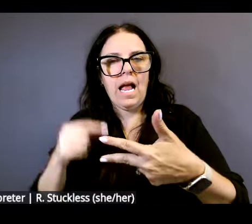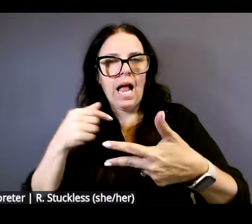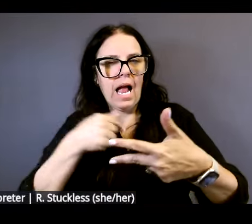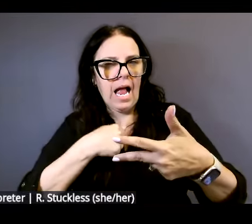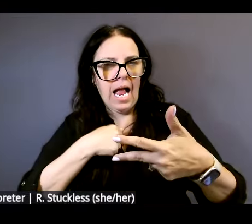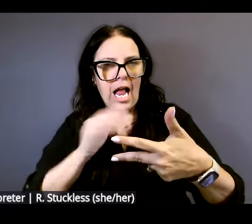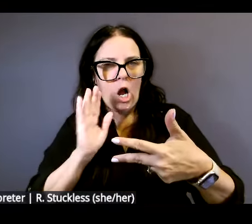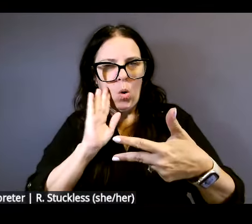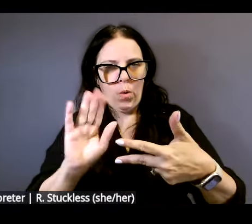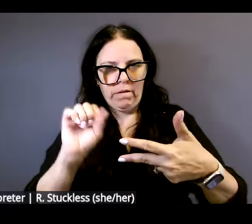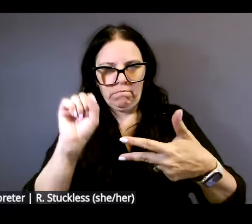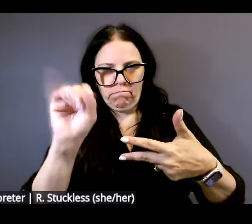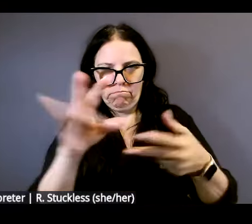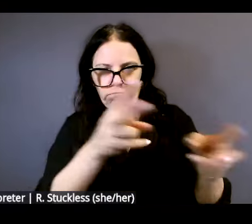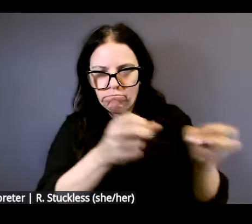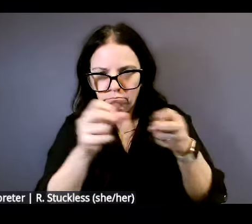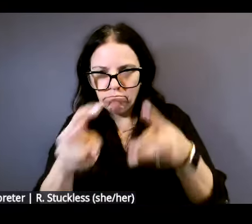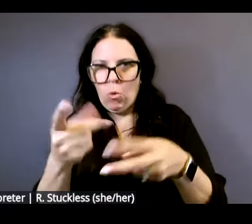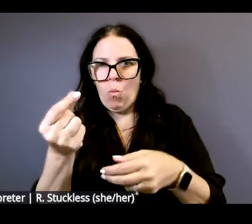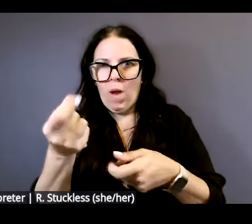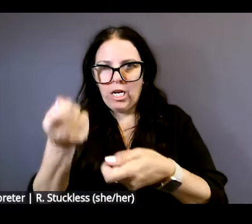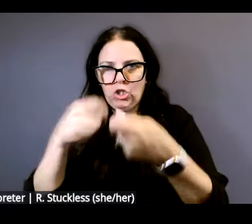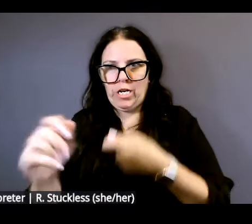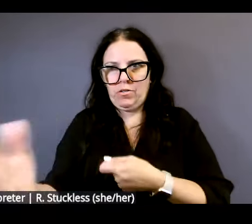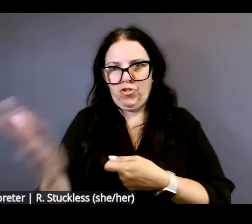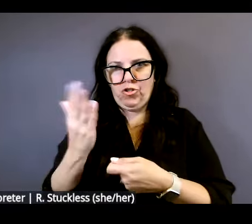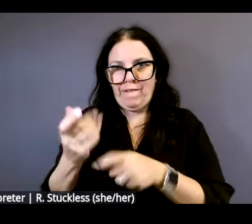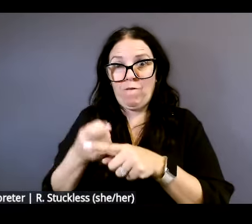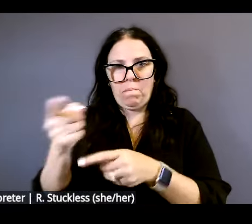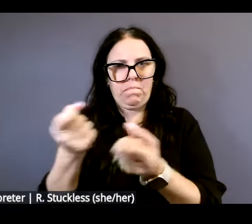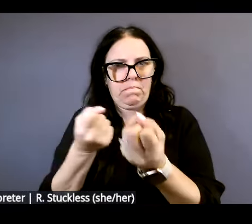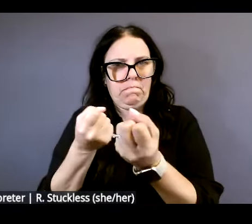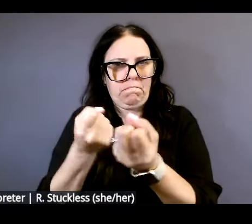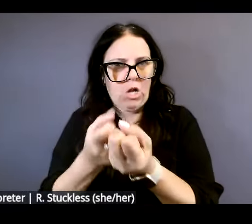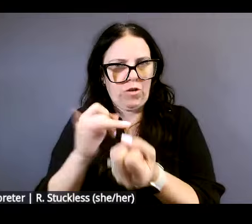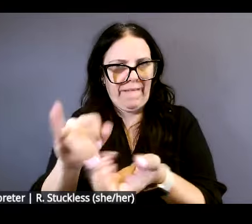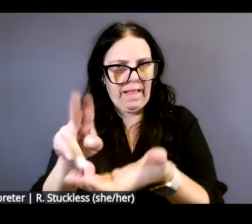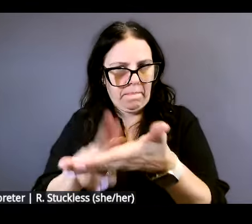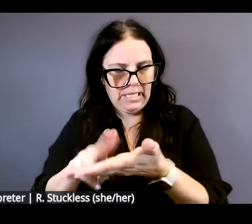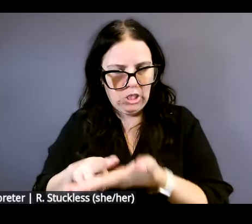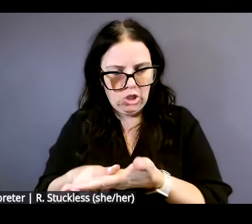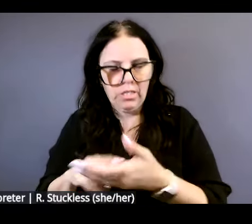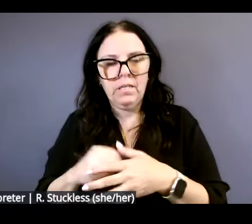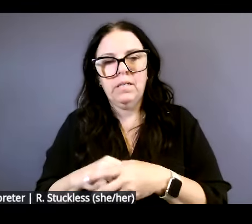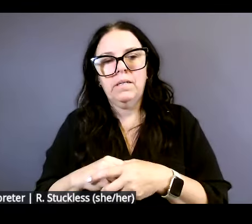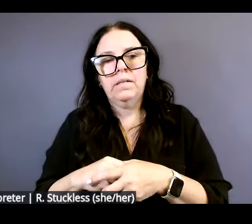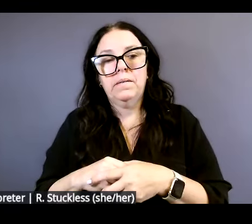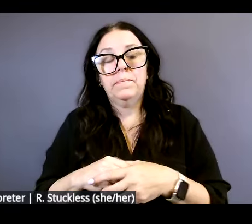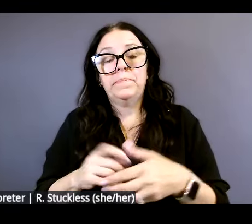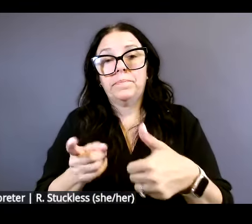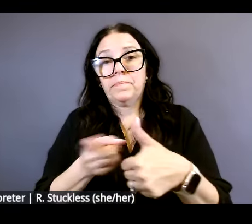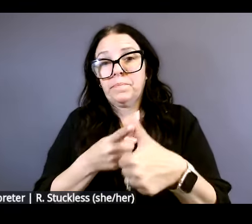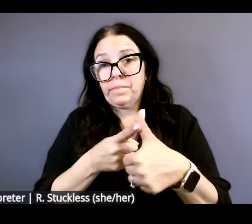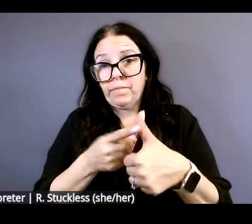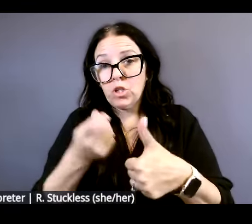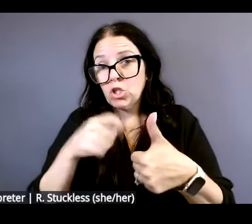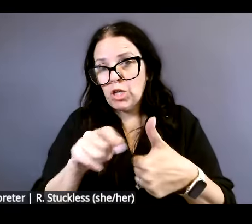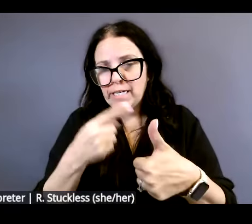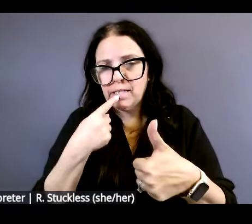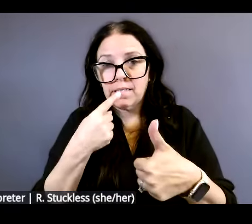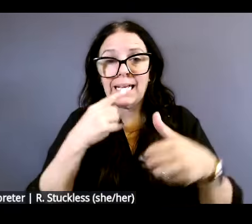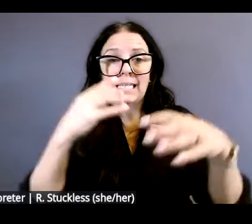exactly, I'm just going to read verbatim what was provided to us from the sponsors. So the first change incorporates the petition summary